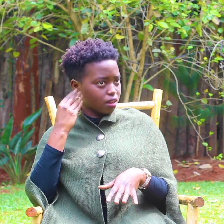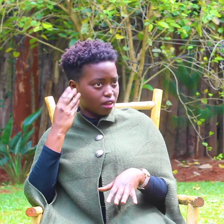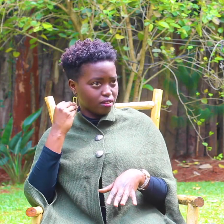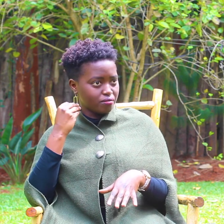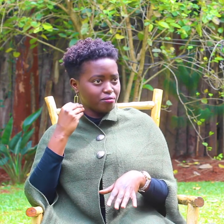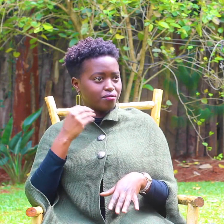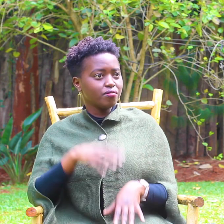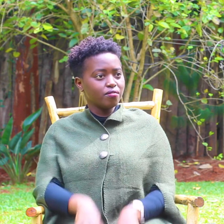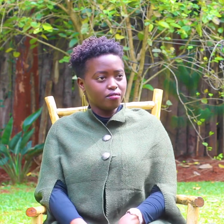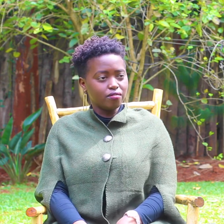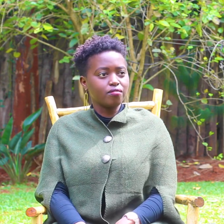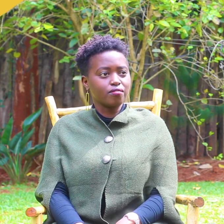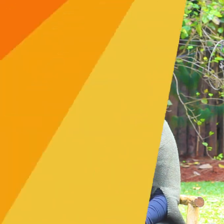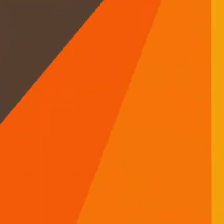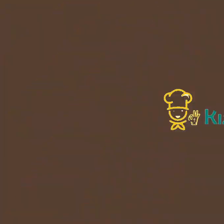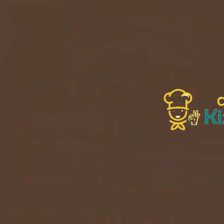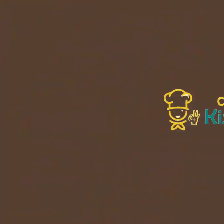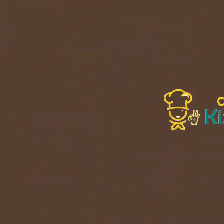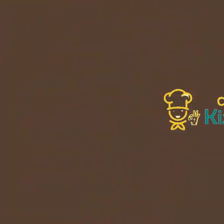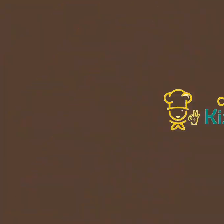when I lost my hearing, how did you feel?